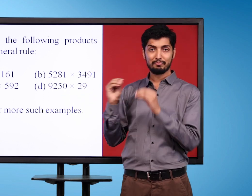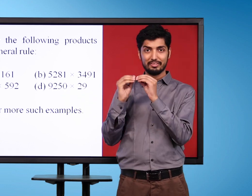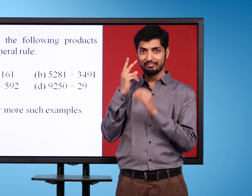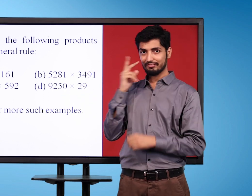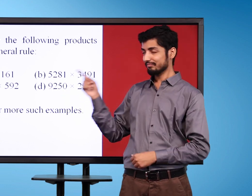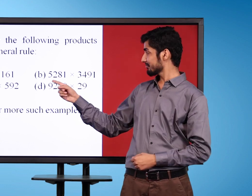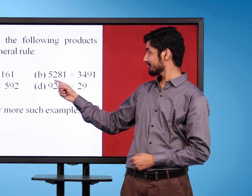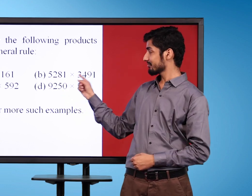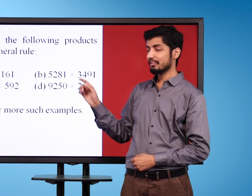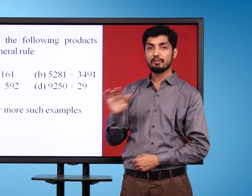B.